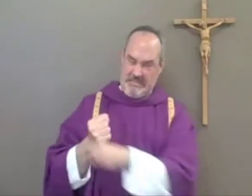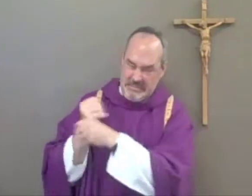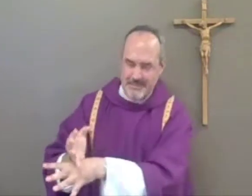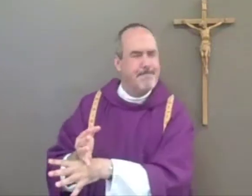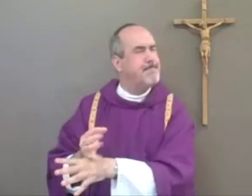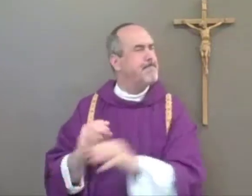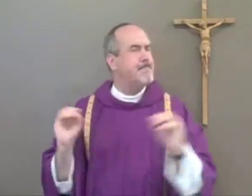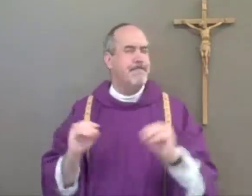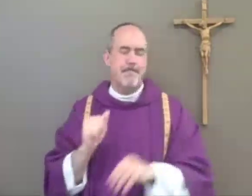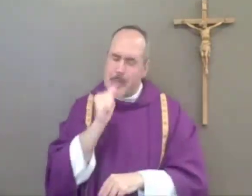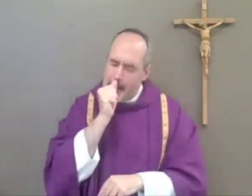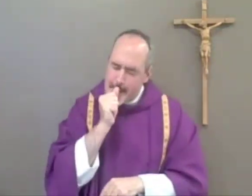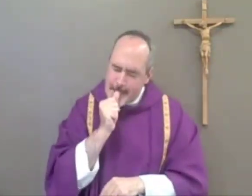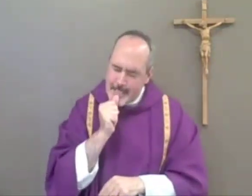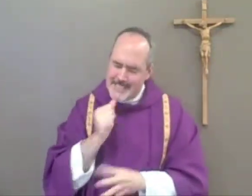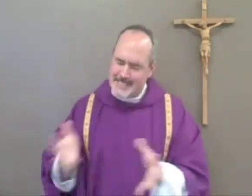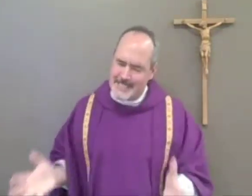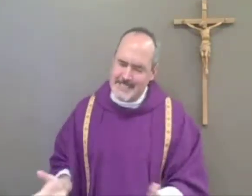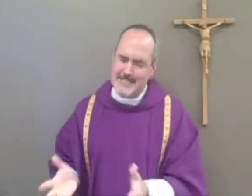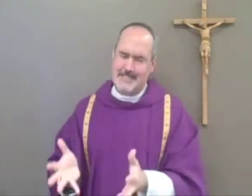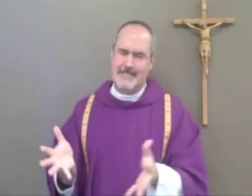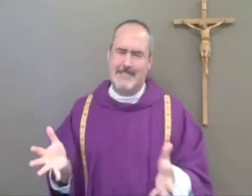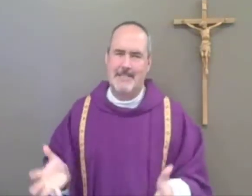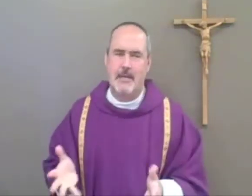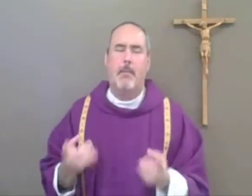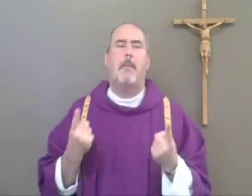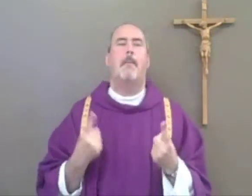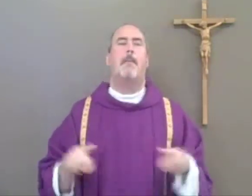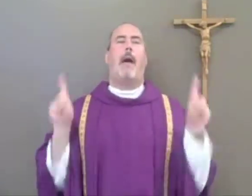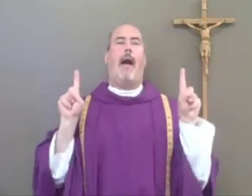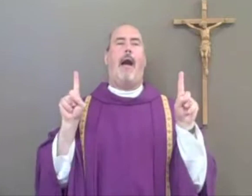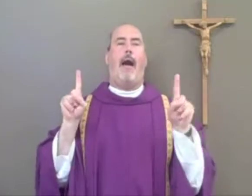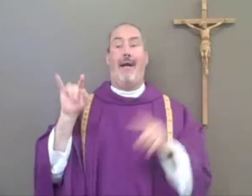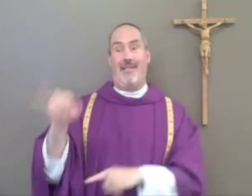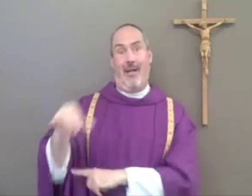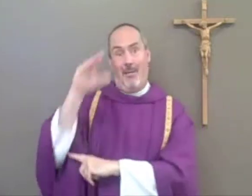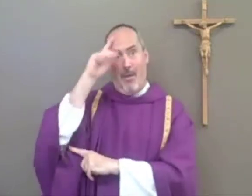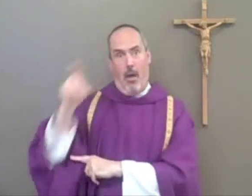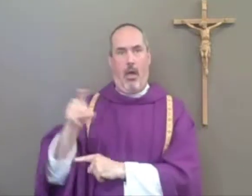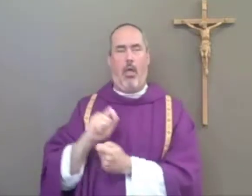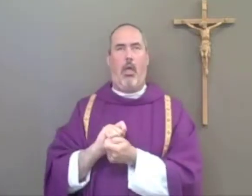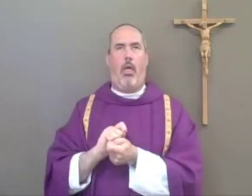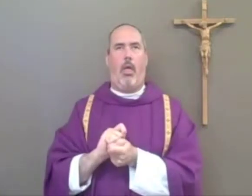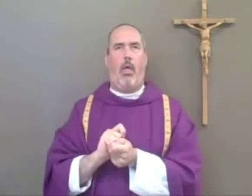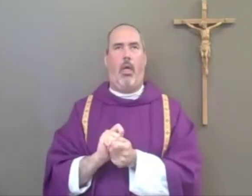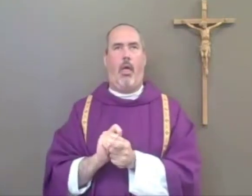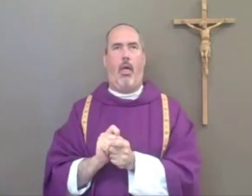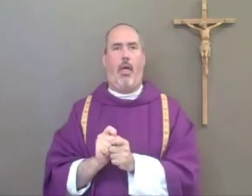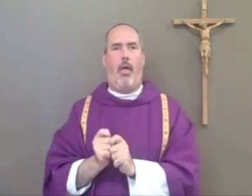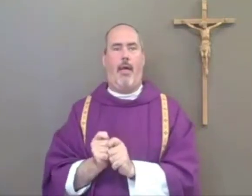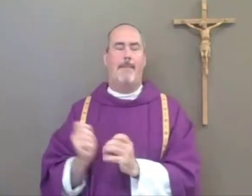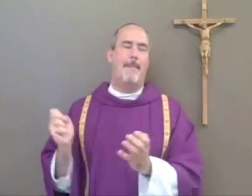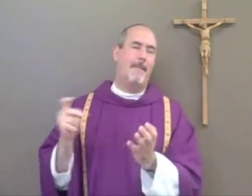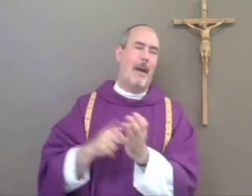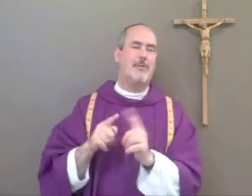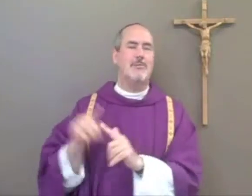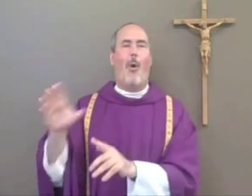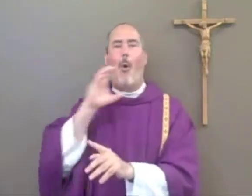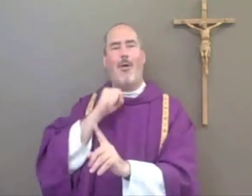every step of the way and gave them such a hard time, but they never lost patience with him. And finally, his heart started to